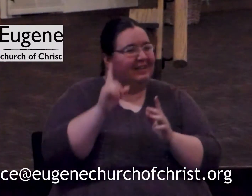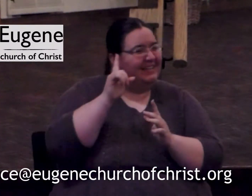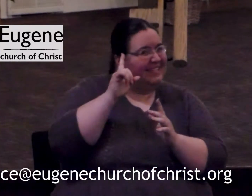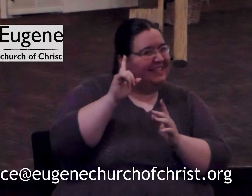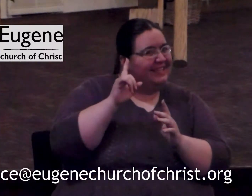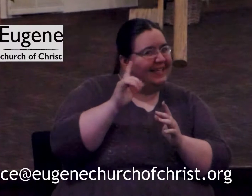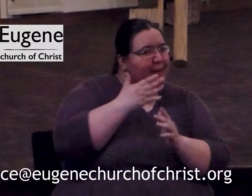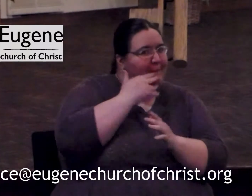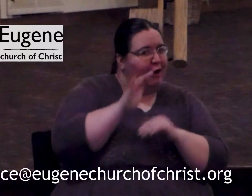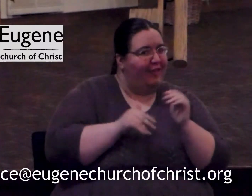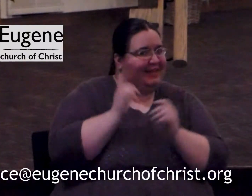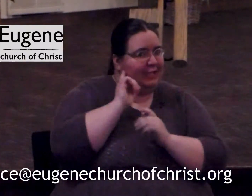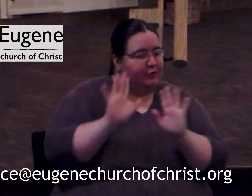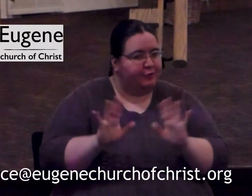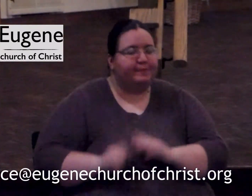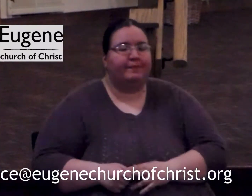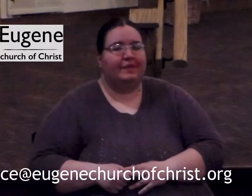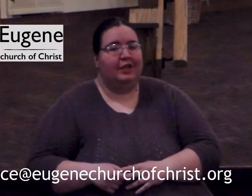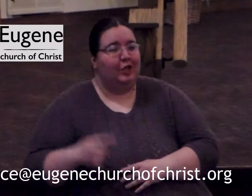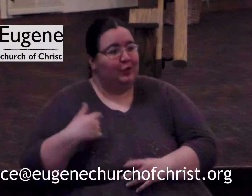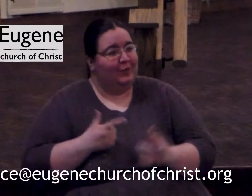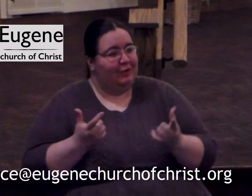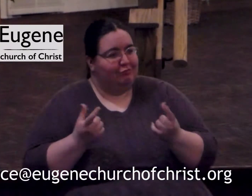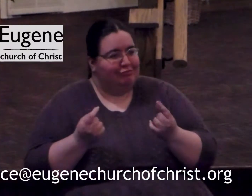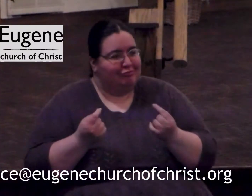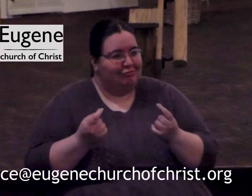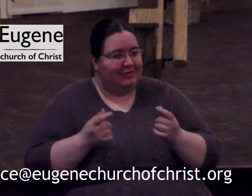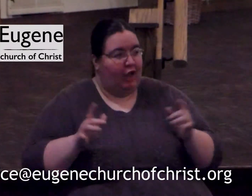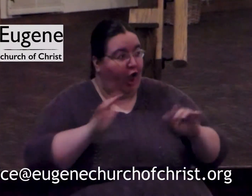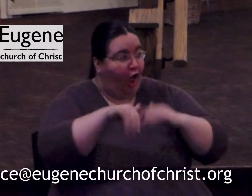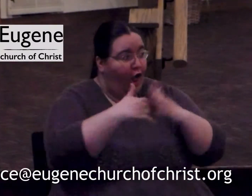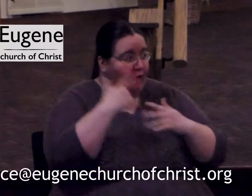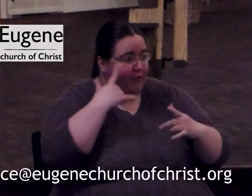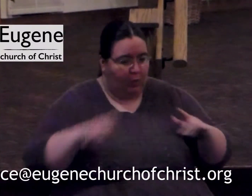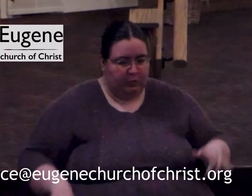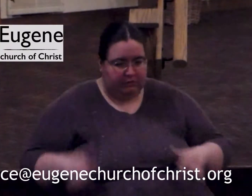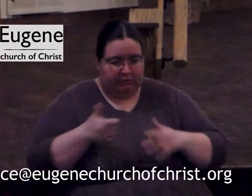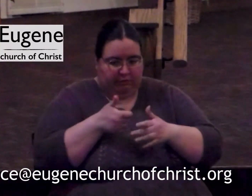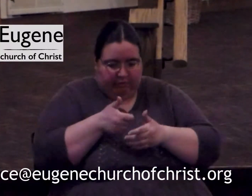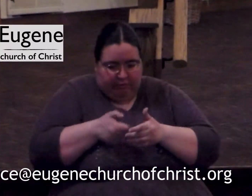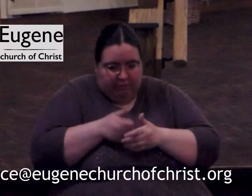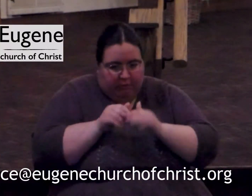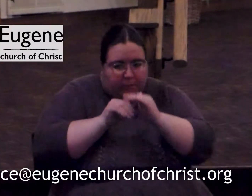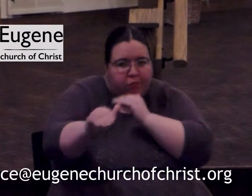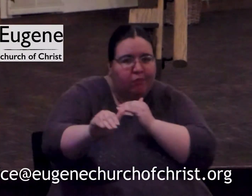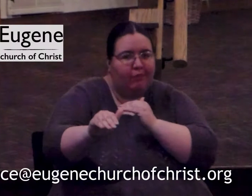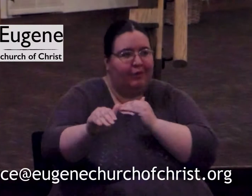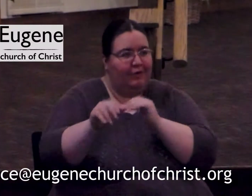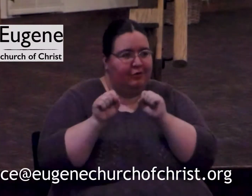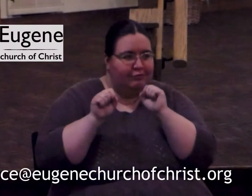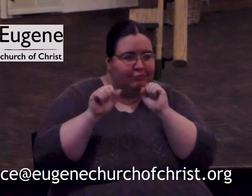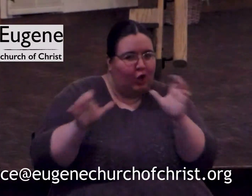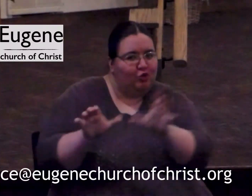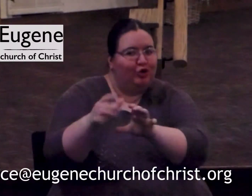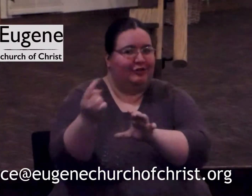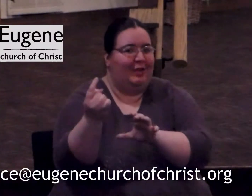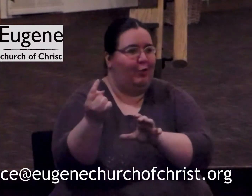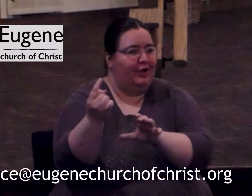we started with a baby who was suffering in ICU with respiratory issues. We moved to a